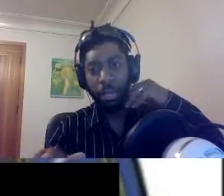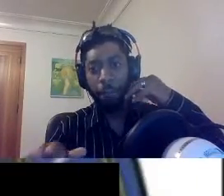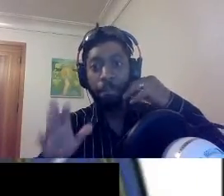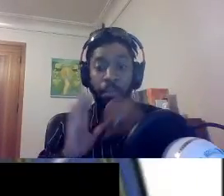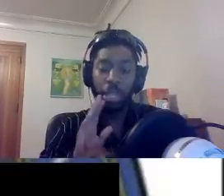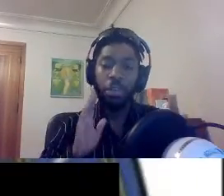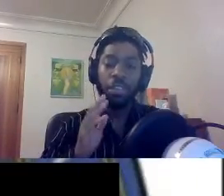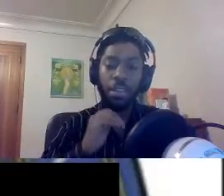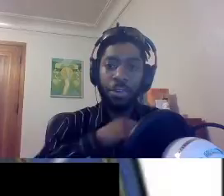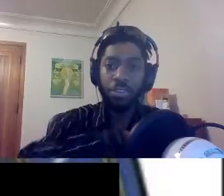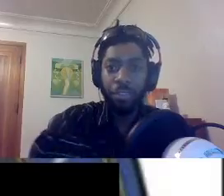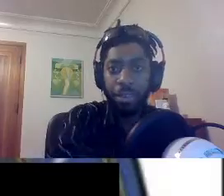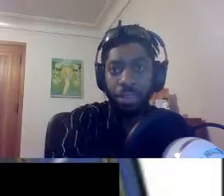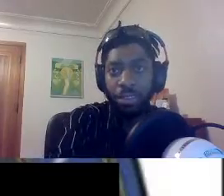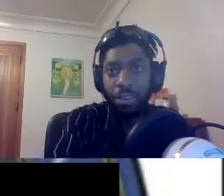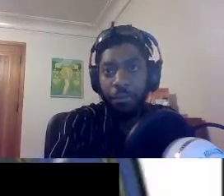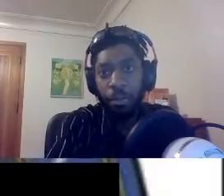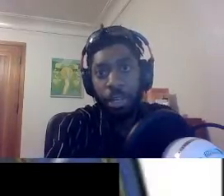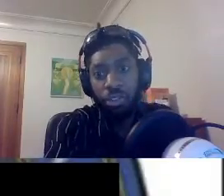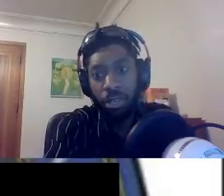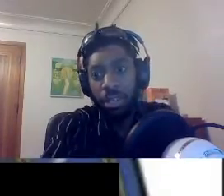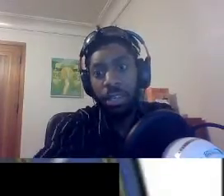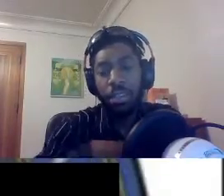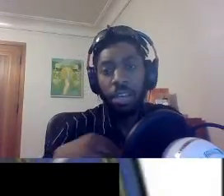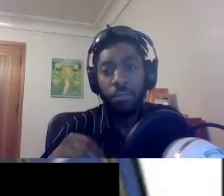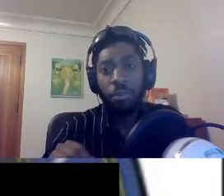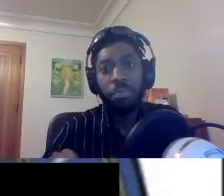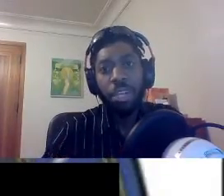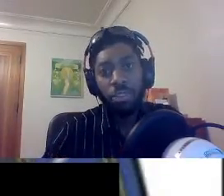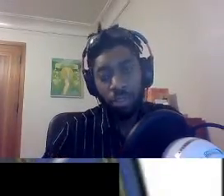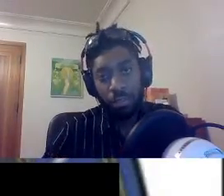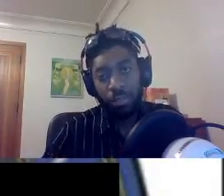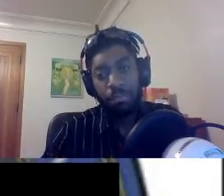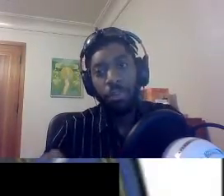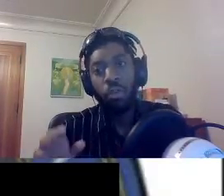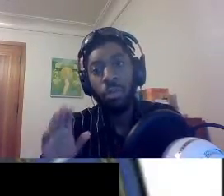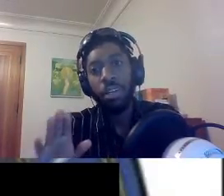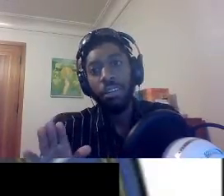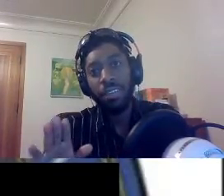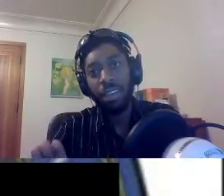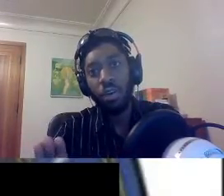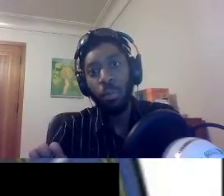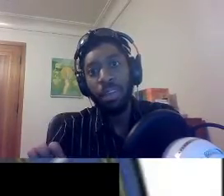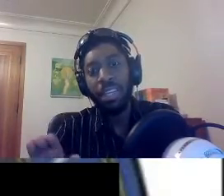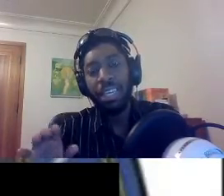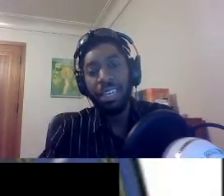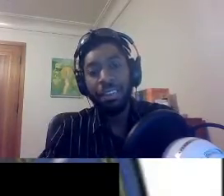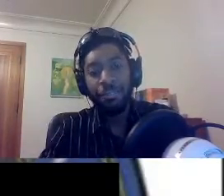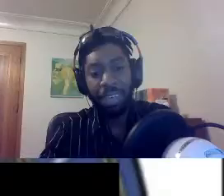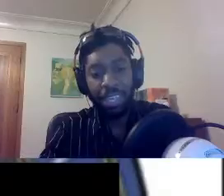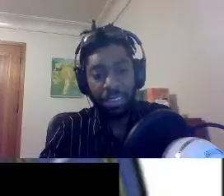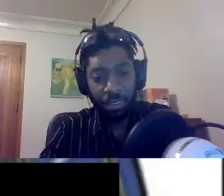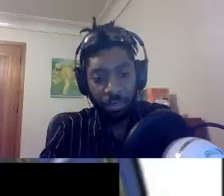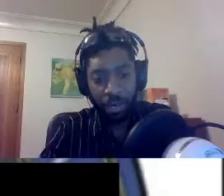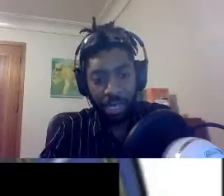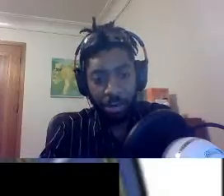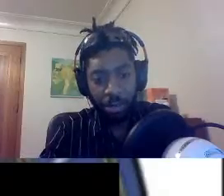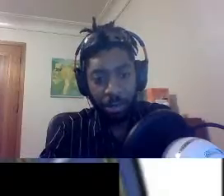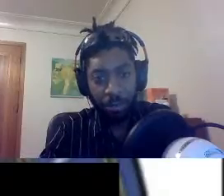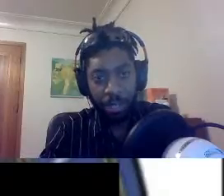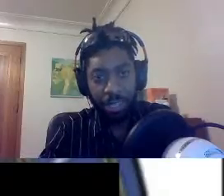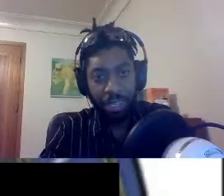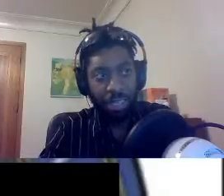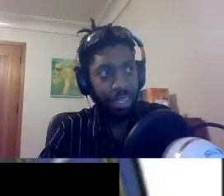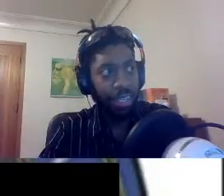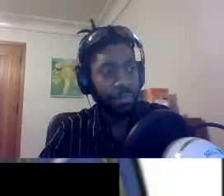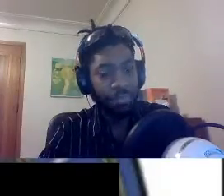are right now. Now, here's another interesting thing the governor mentioned. The governor mentioned we're going to stay open in phases right now. Hold up,